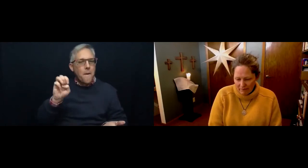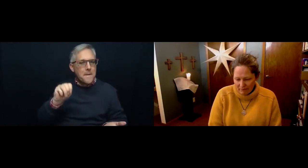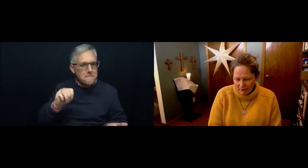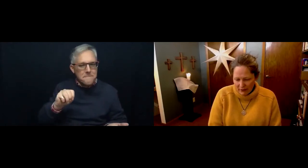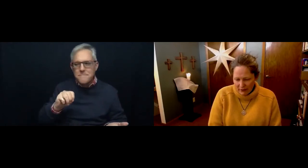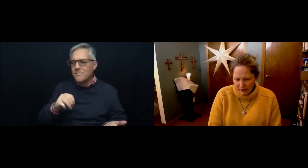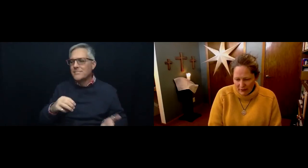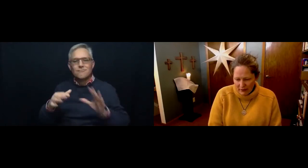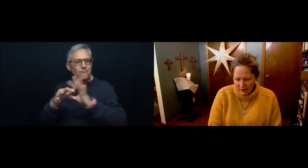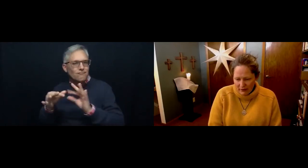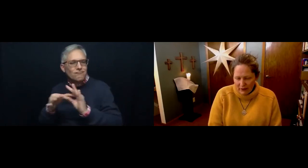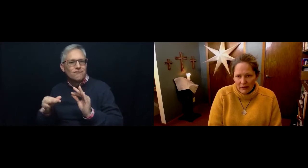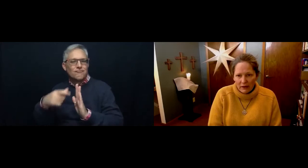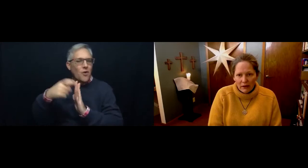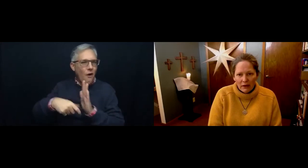time.